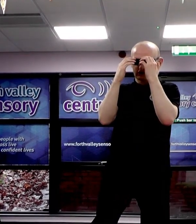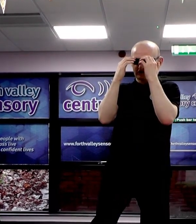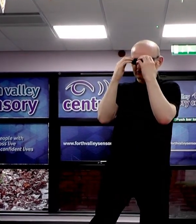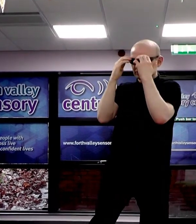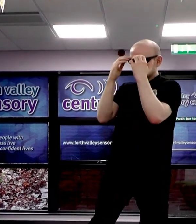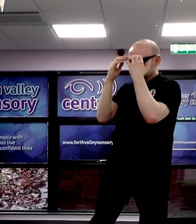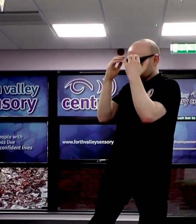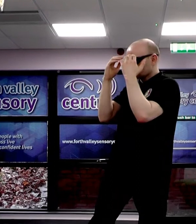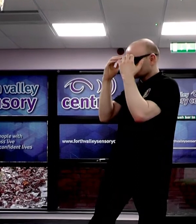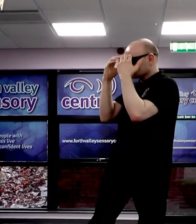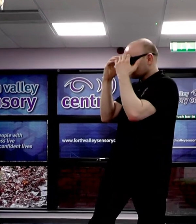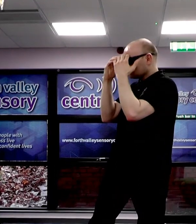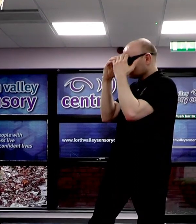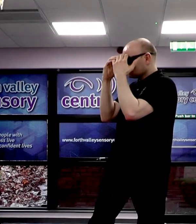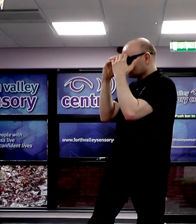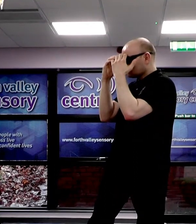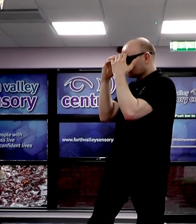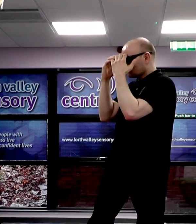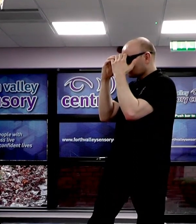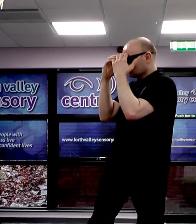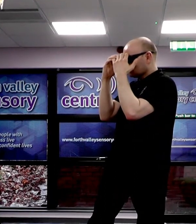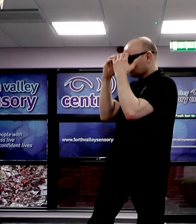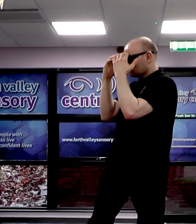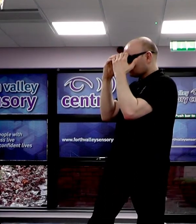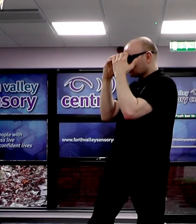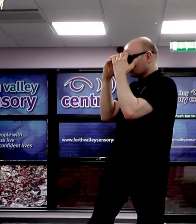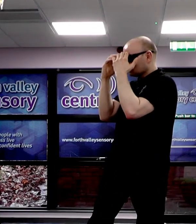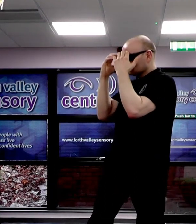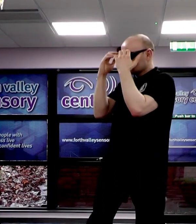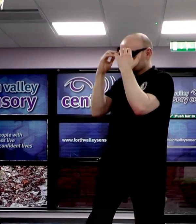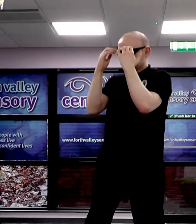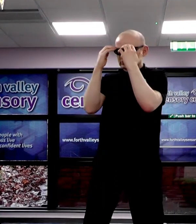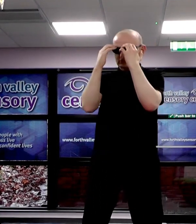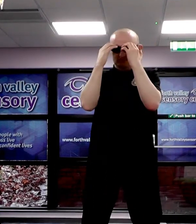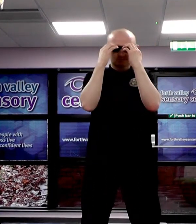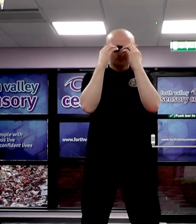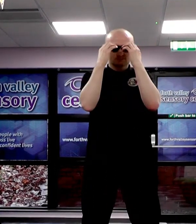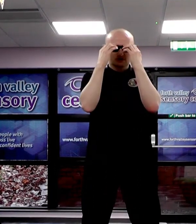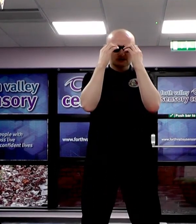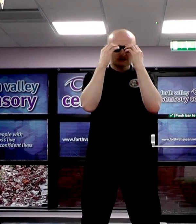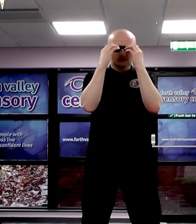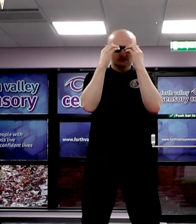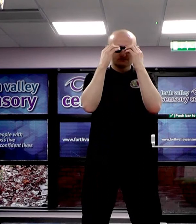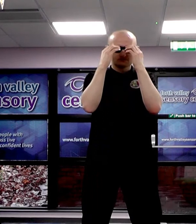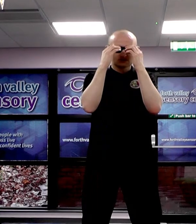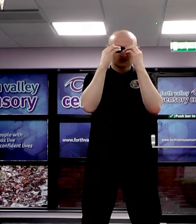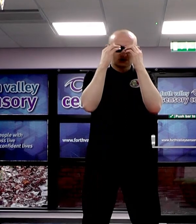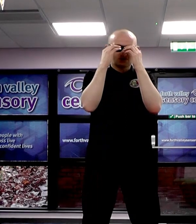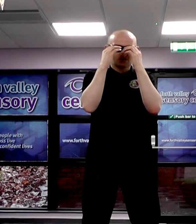left, turn slightly to the right. Back to centre. Transfer your